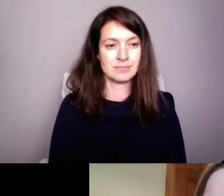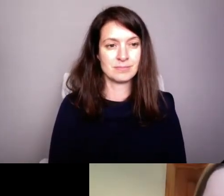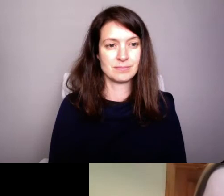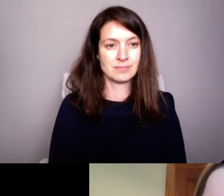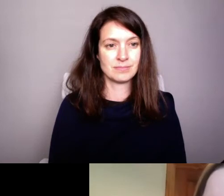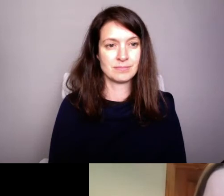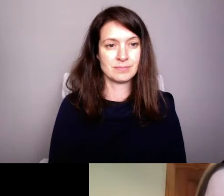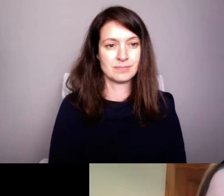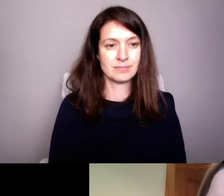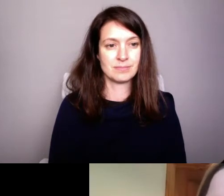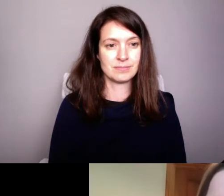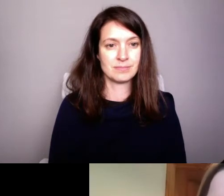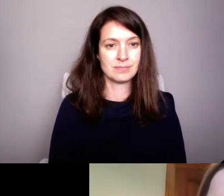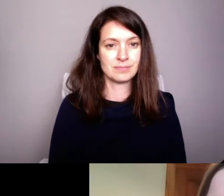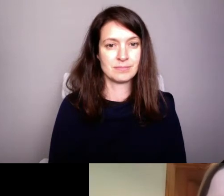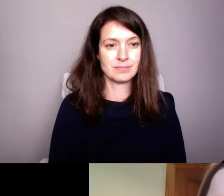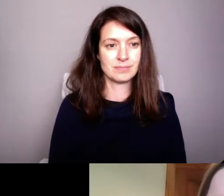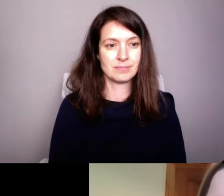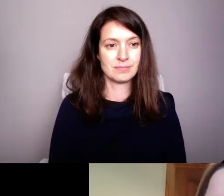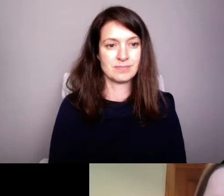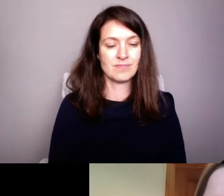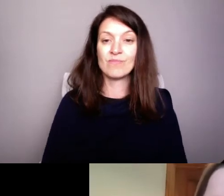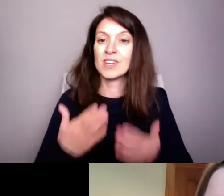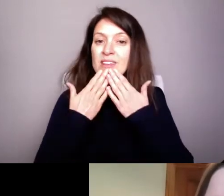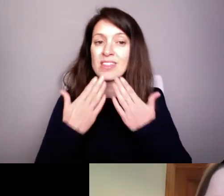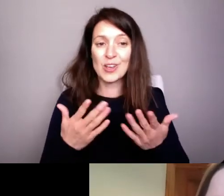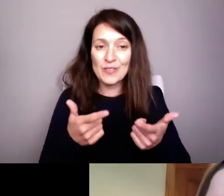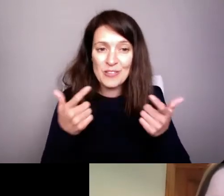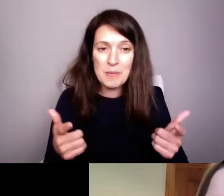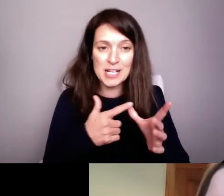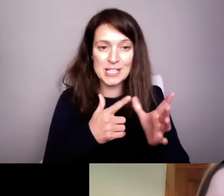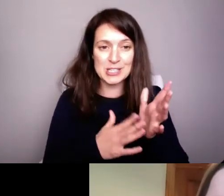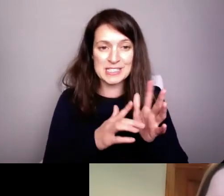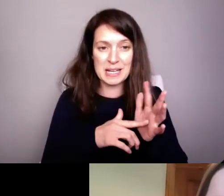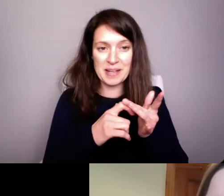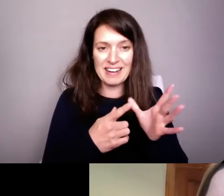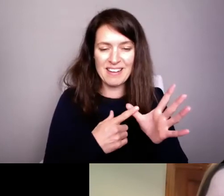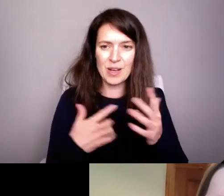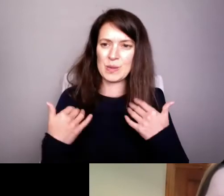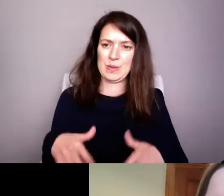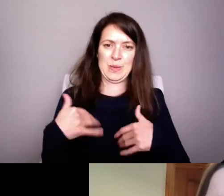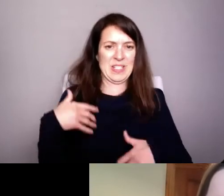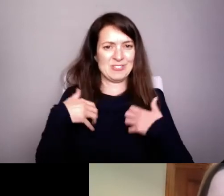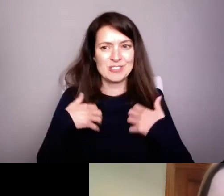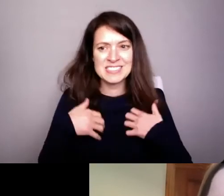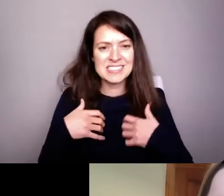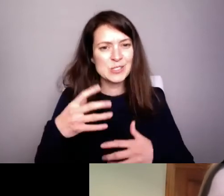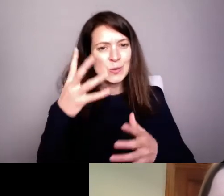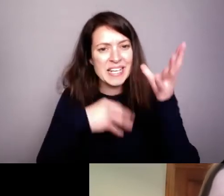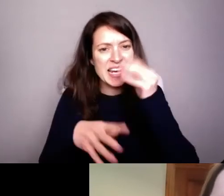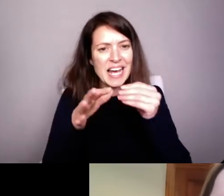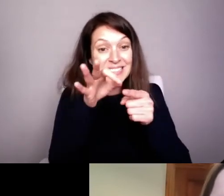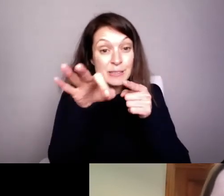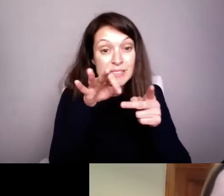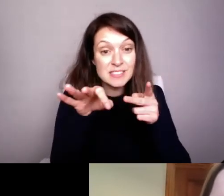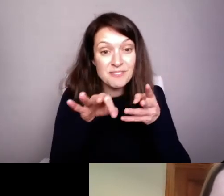Thank you so much, Amelia. It's really, really interesting just hearing some of those statistics and also